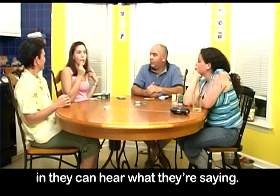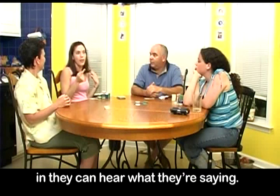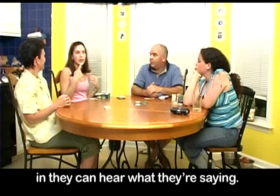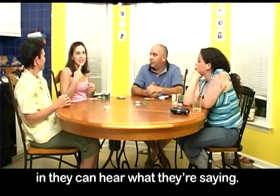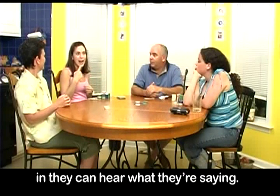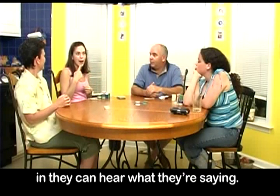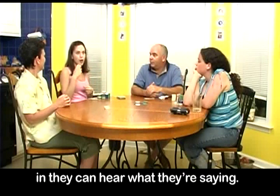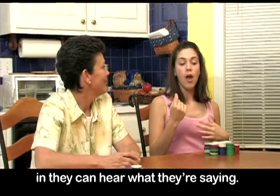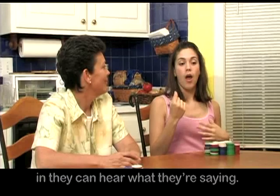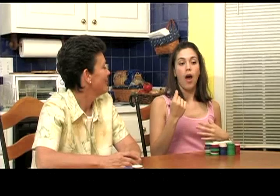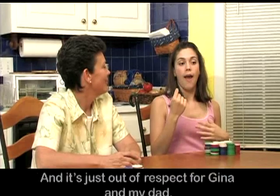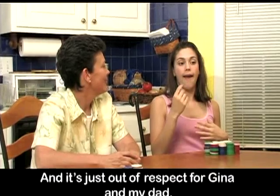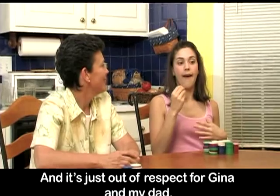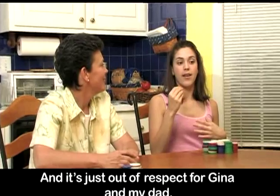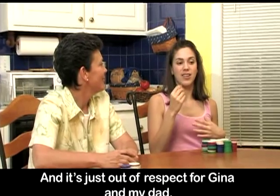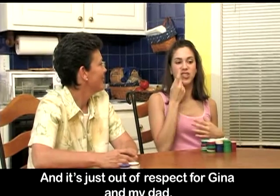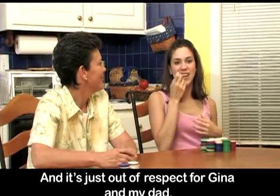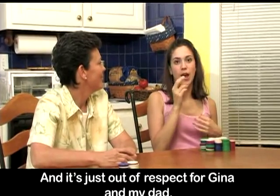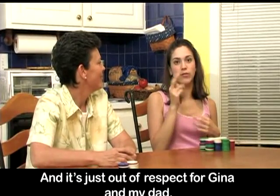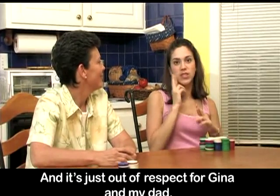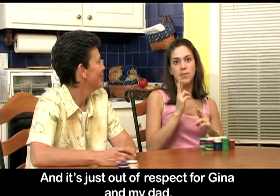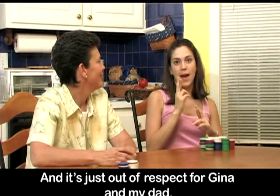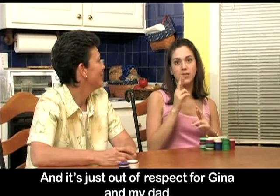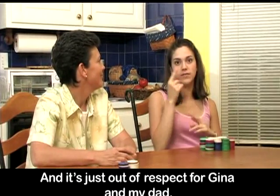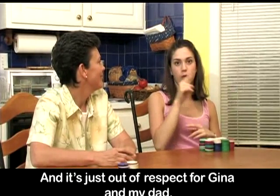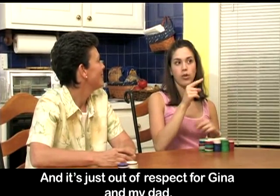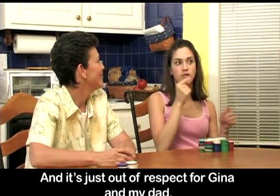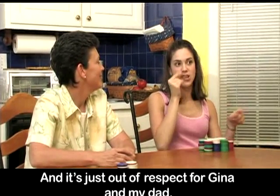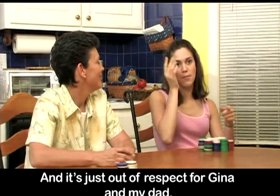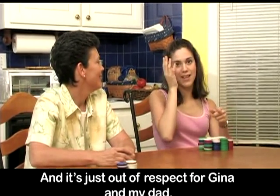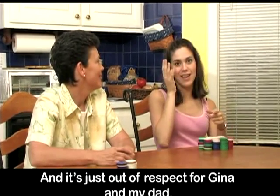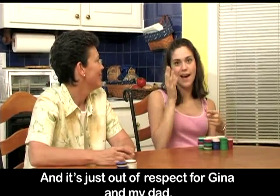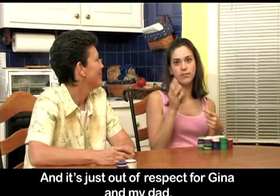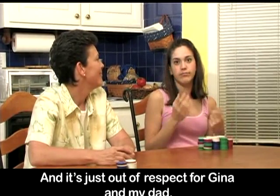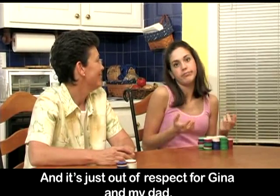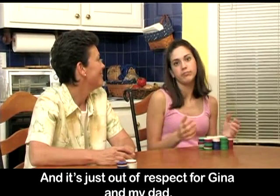they're saying. And it's just out of respect for Gina and my dad.